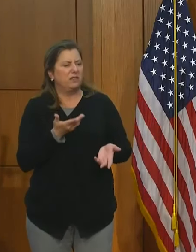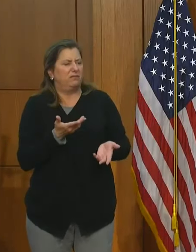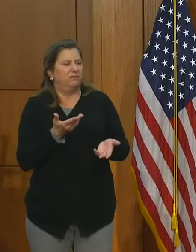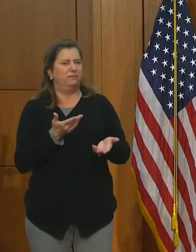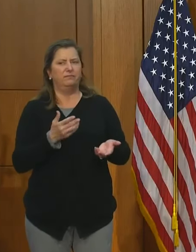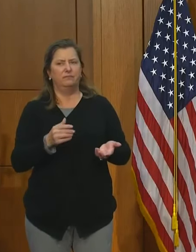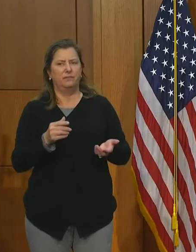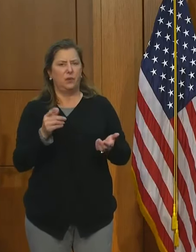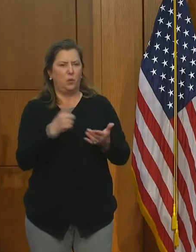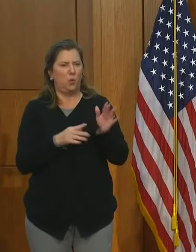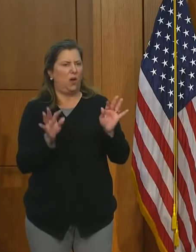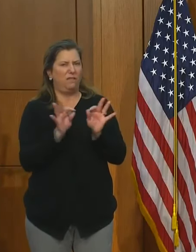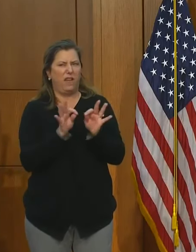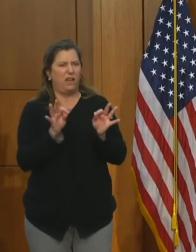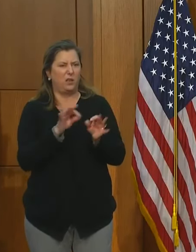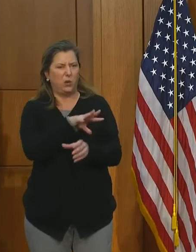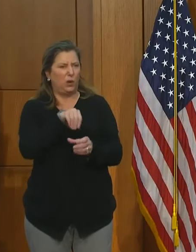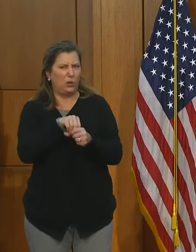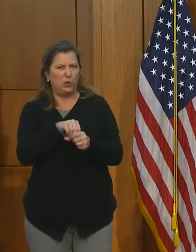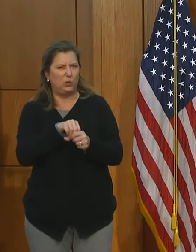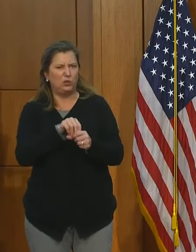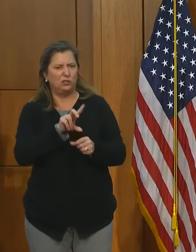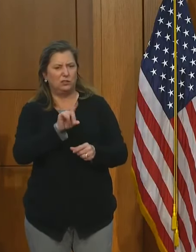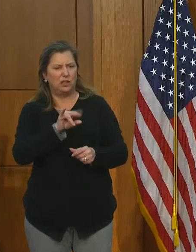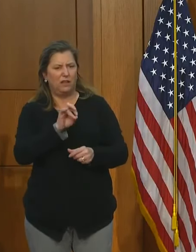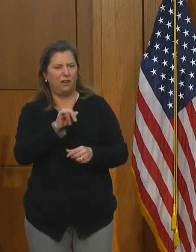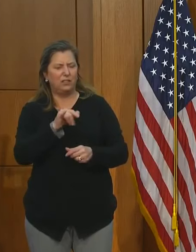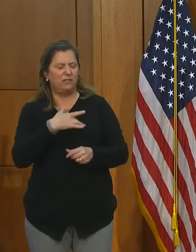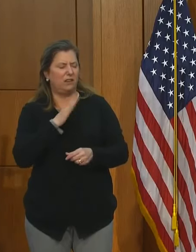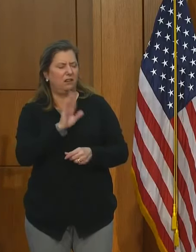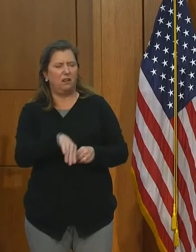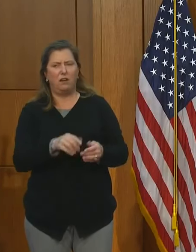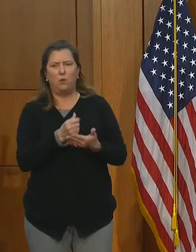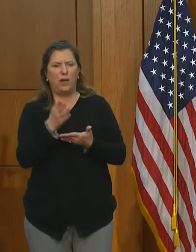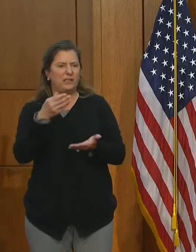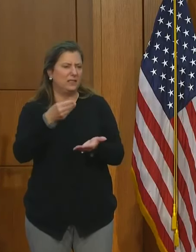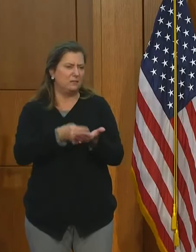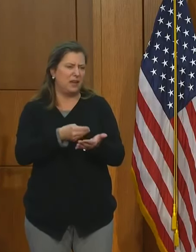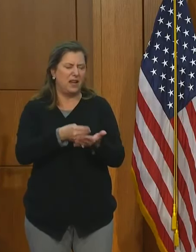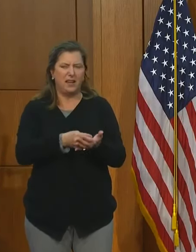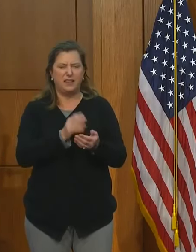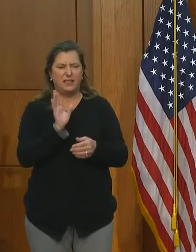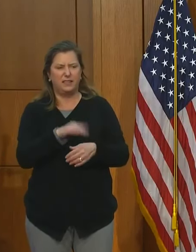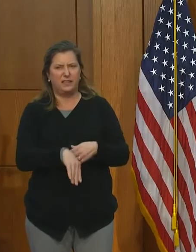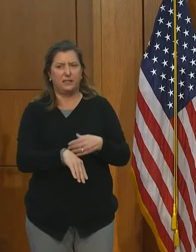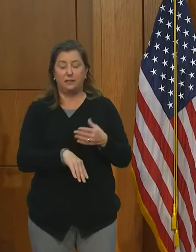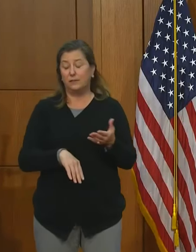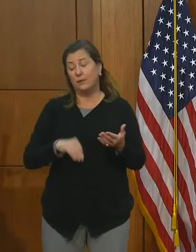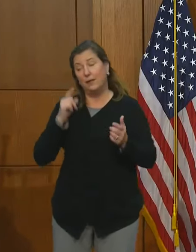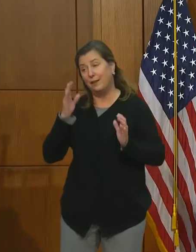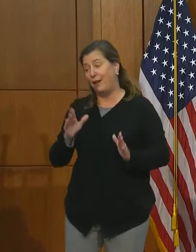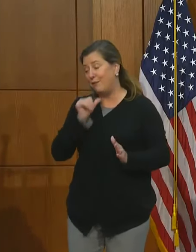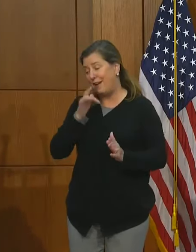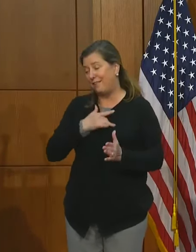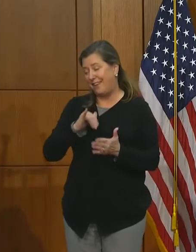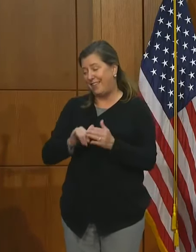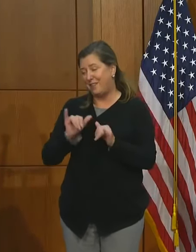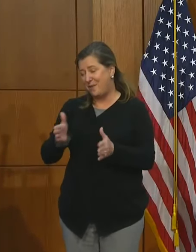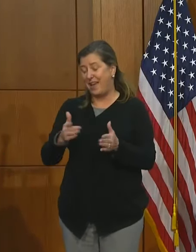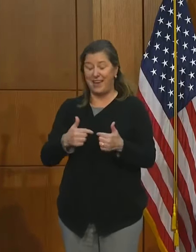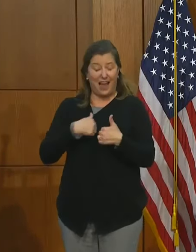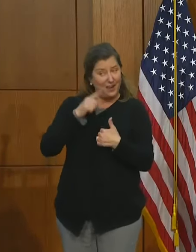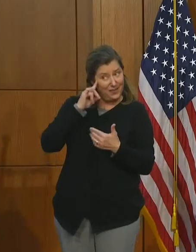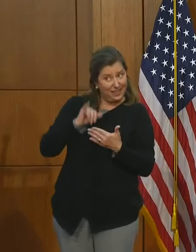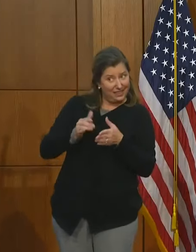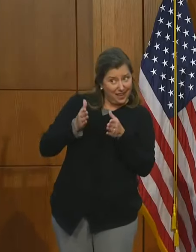Some people may say your department is a waste of time or a waste of money. Well, the governor doesn't see it that way. I don't see it the